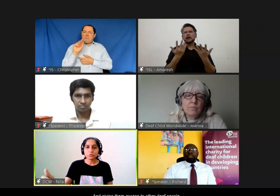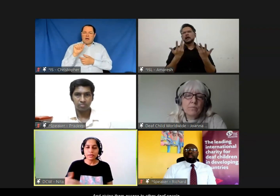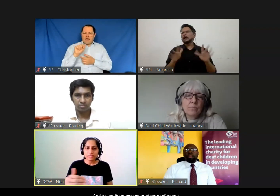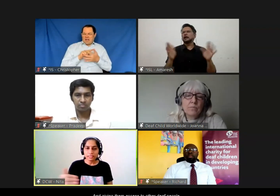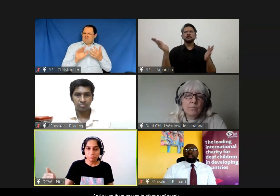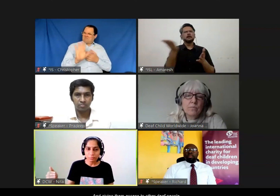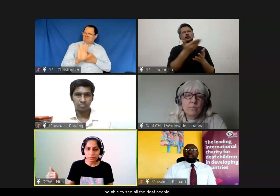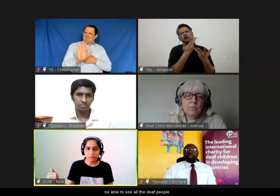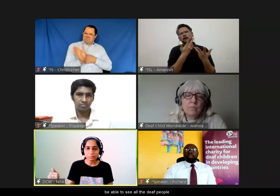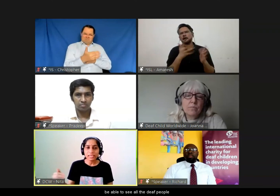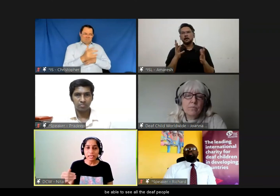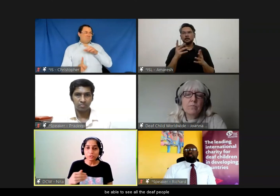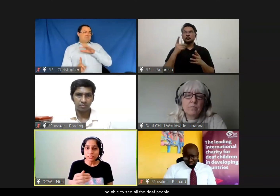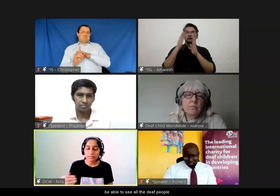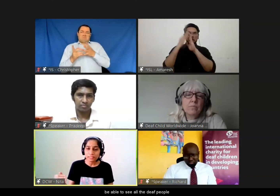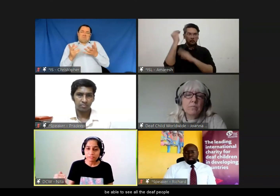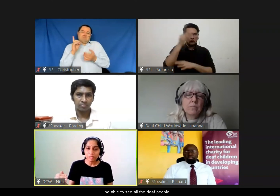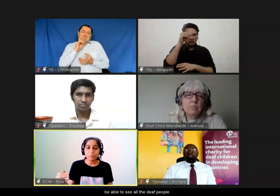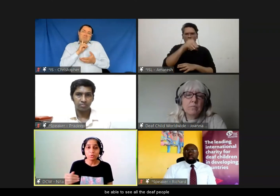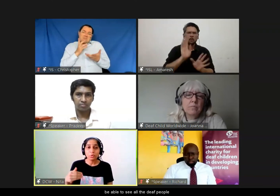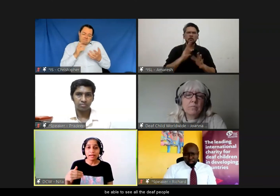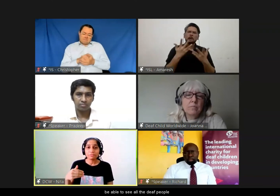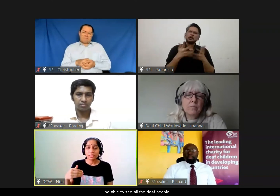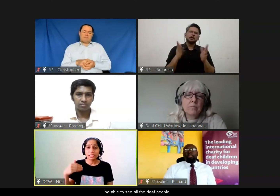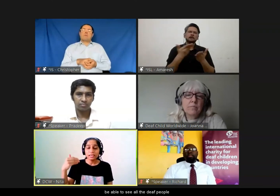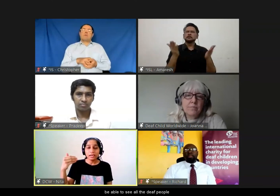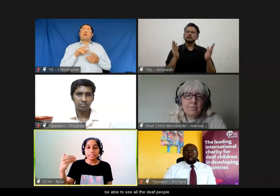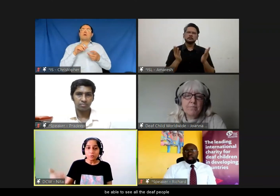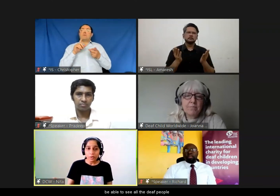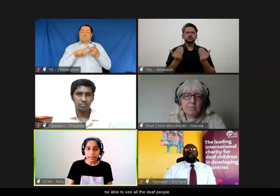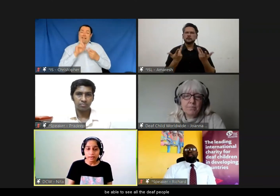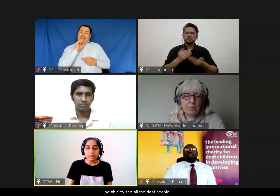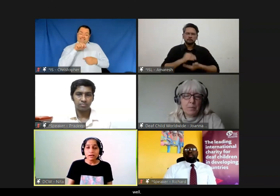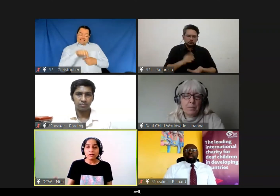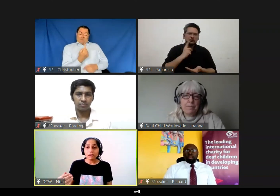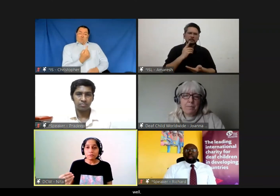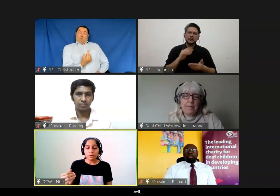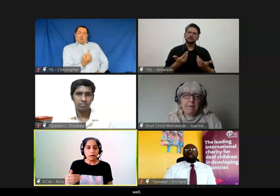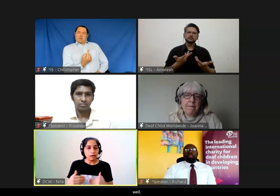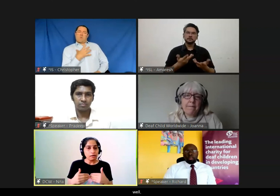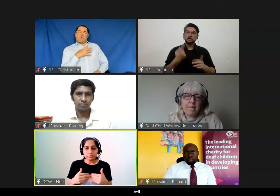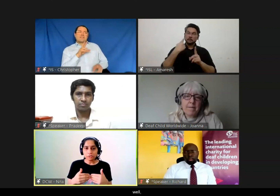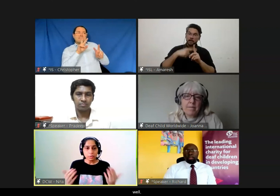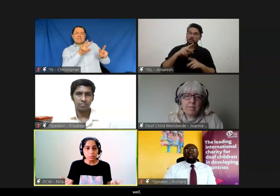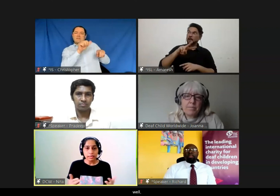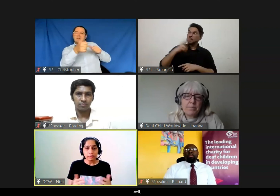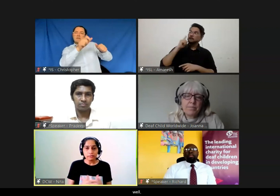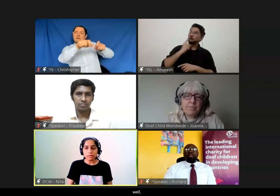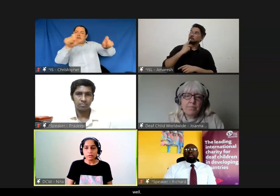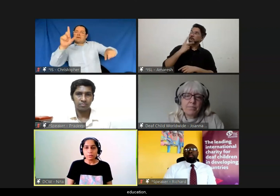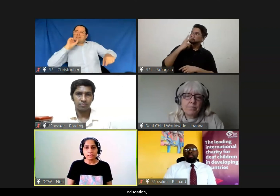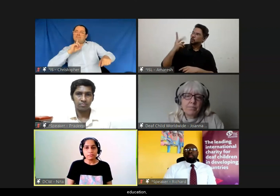to other deaf people, being able to see other deaf people who have really done well, are doing